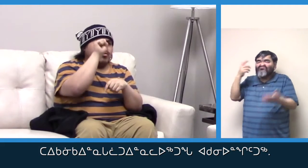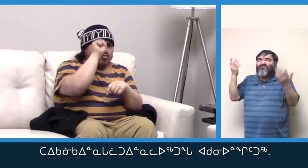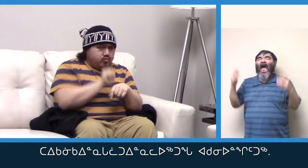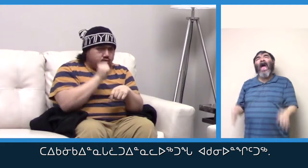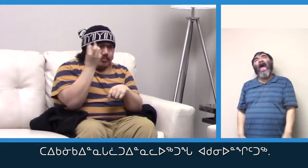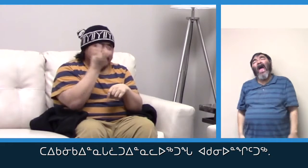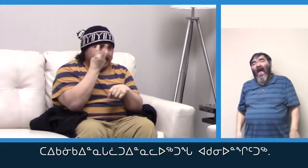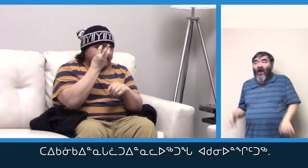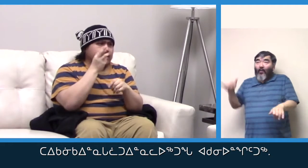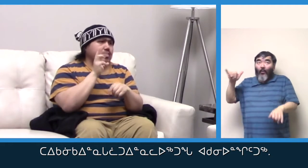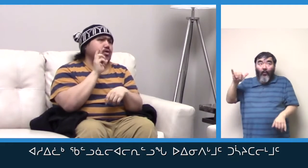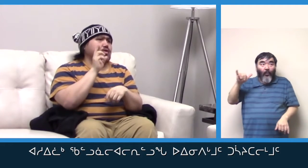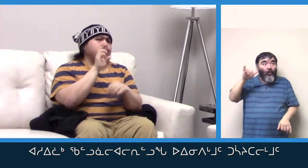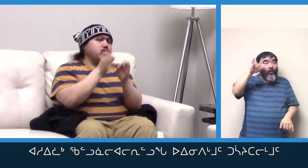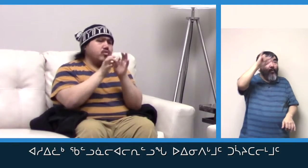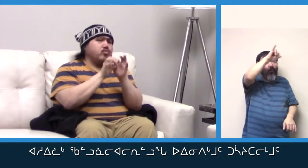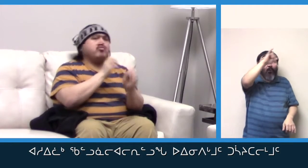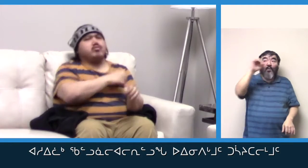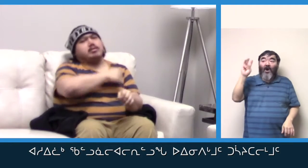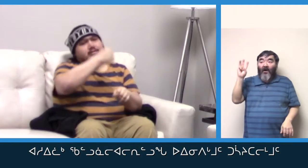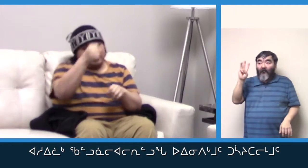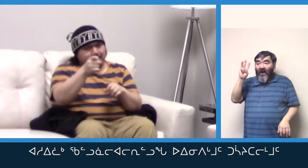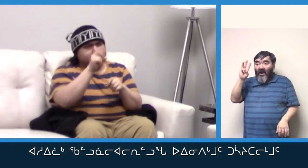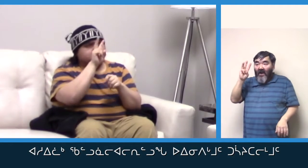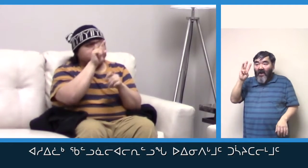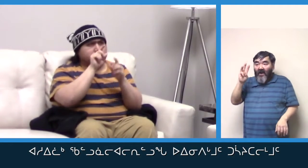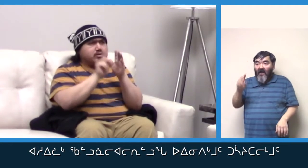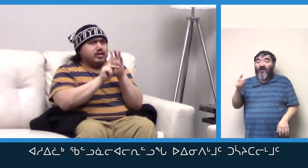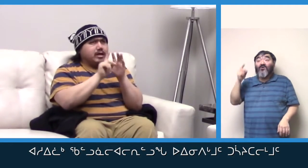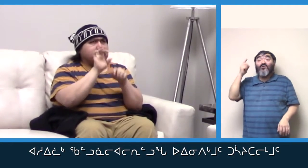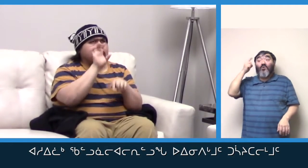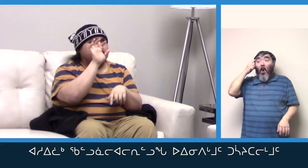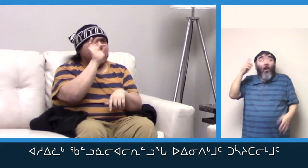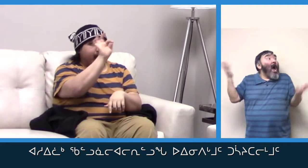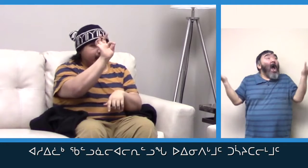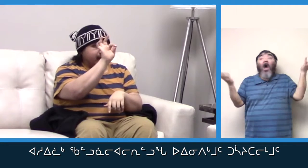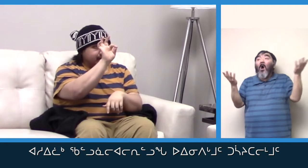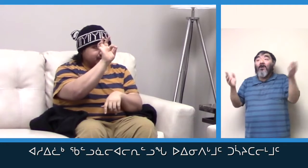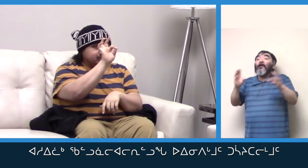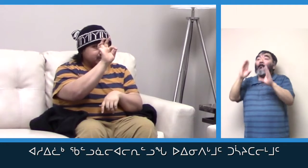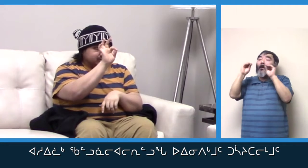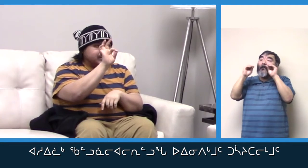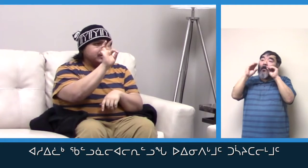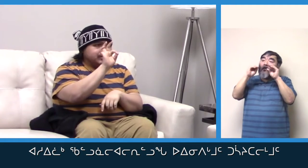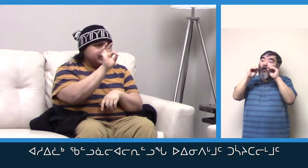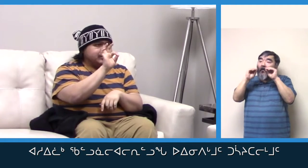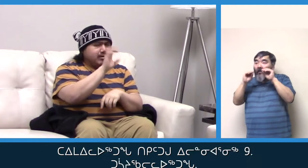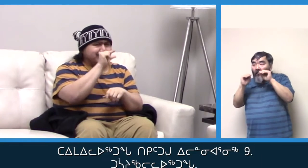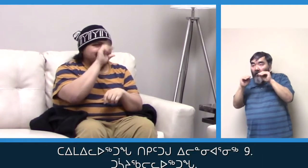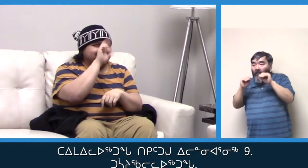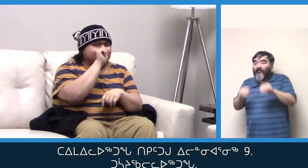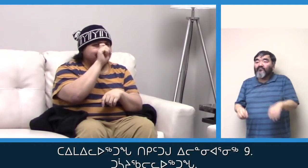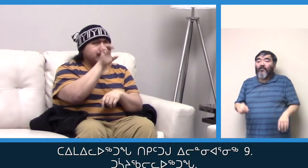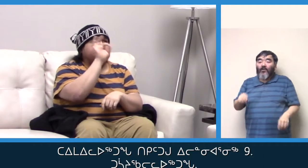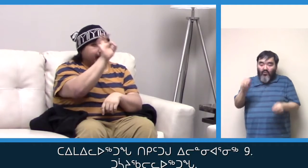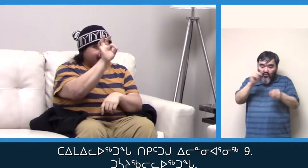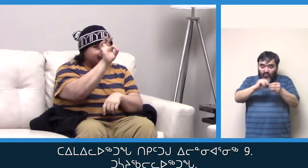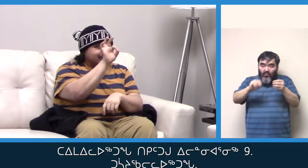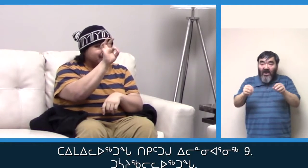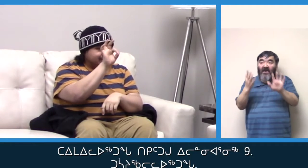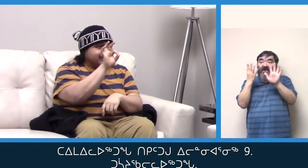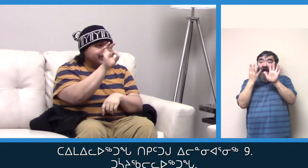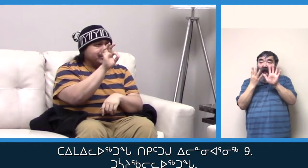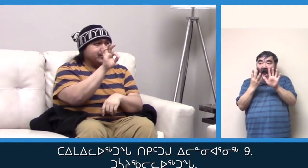for a short time. And then I went south to Winnipeg, where there was interpreting. So that was